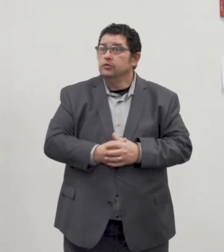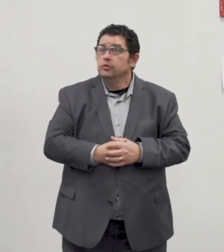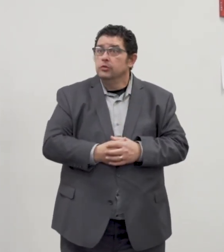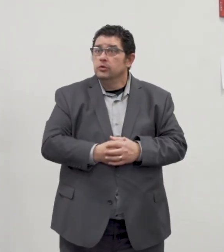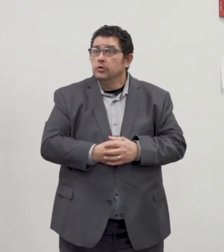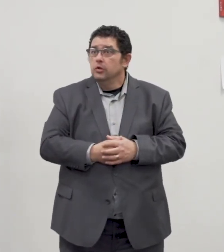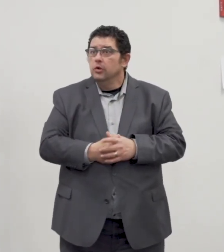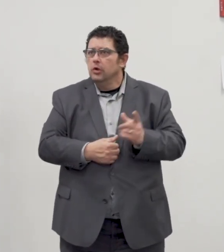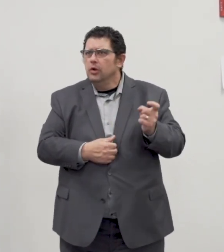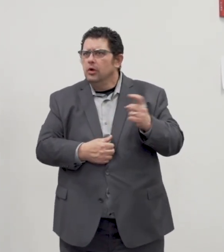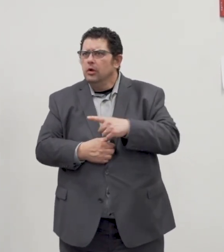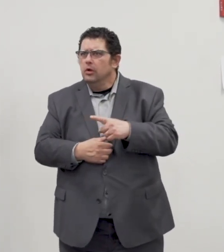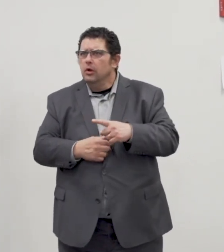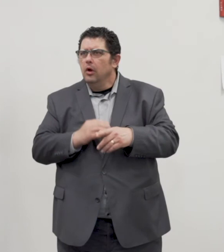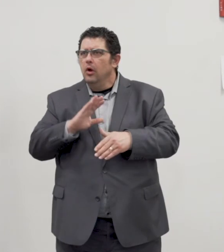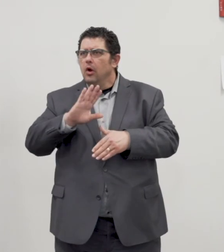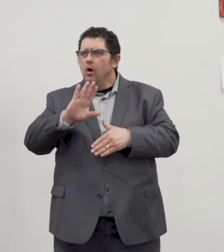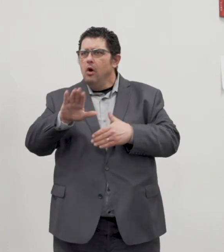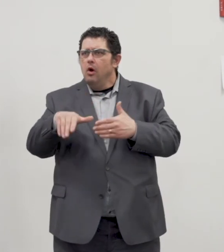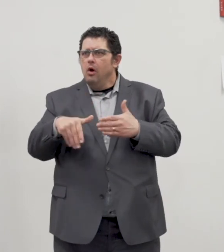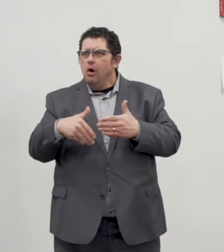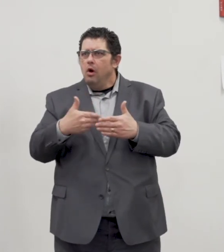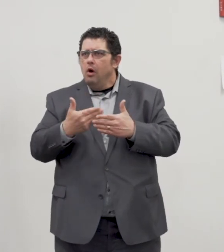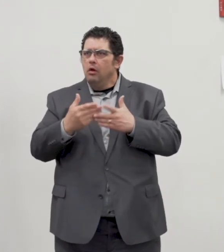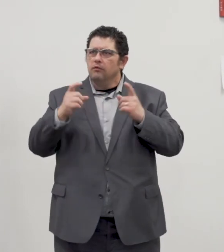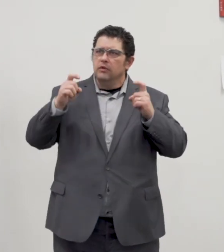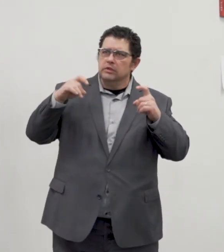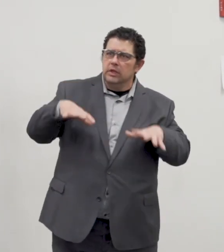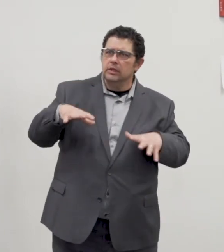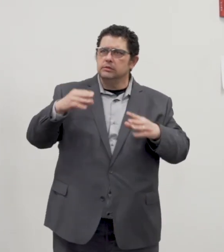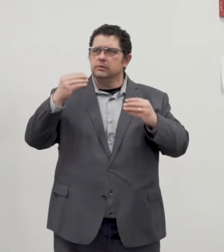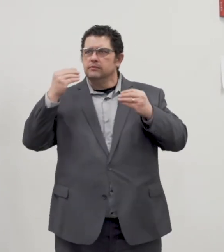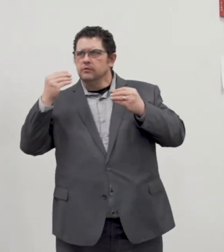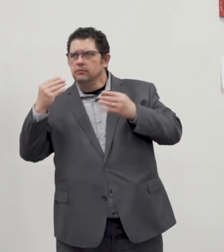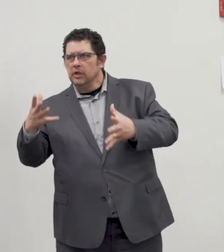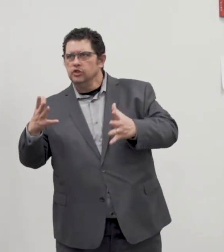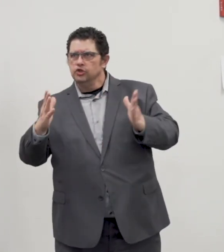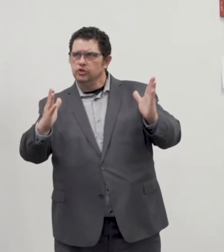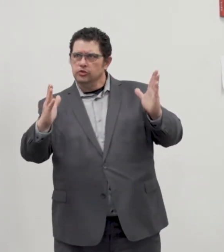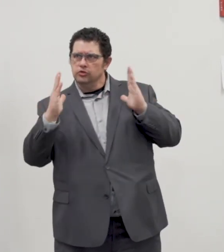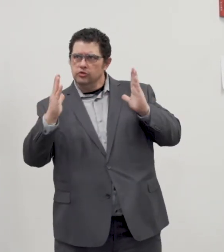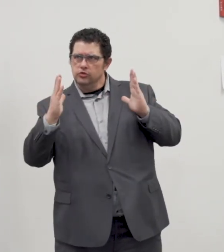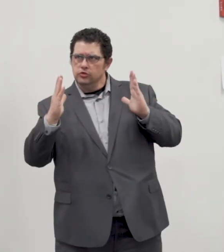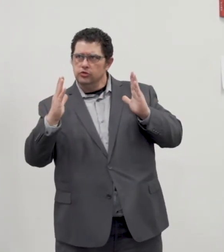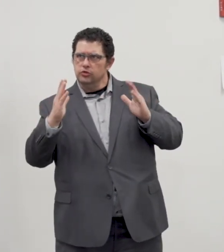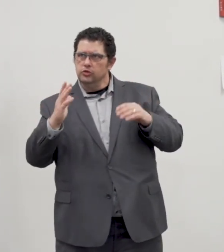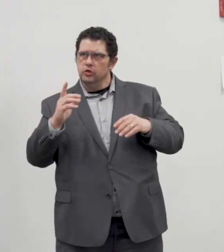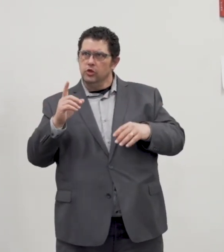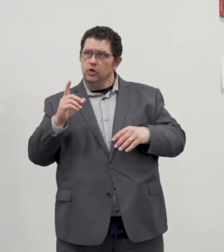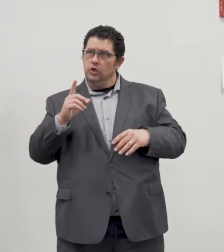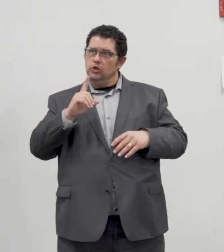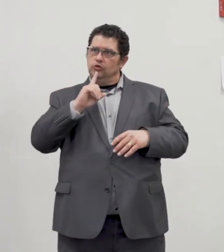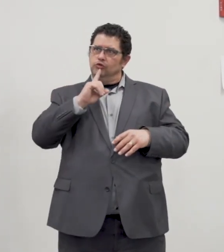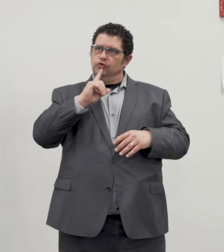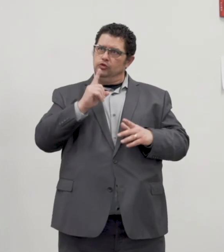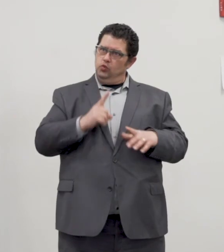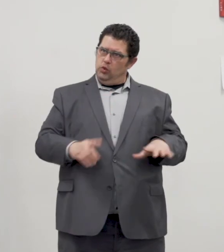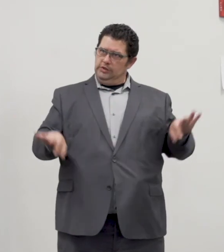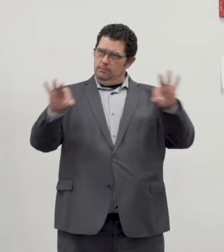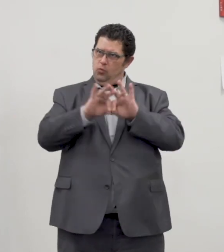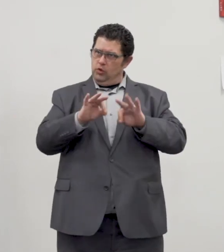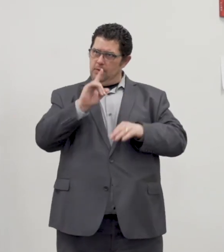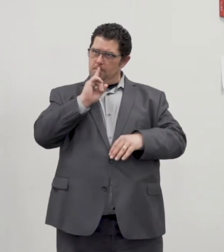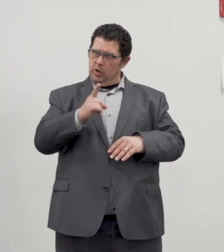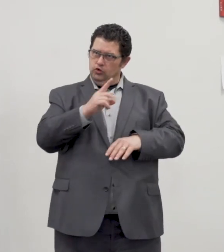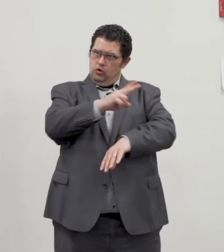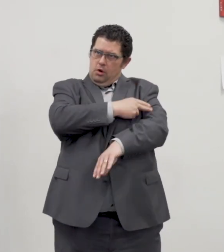All of that, all of the testing and the data that you're looking at is just to make sure that the healthcare system can handle an uptick